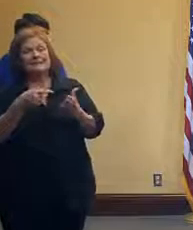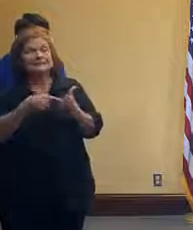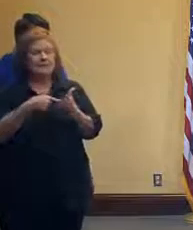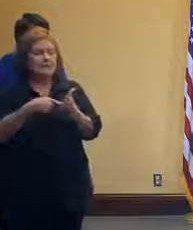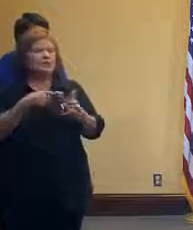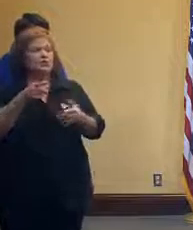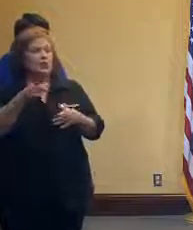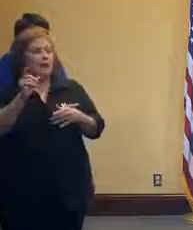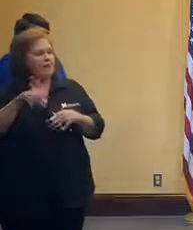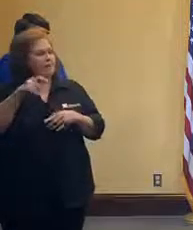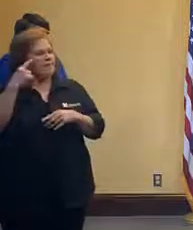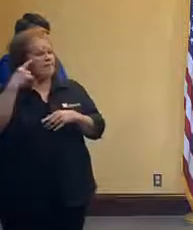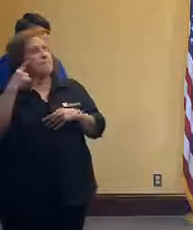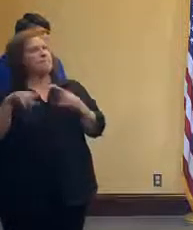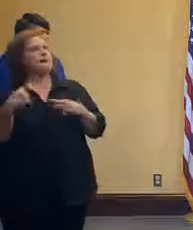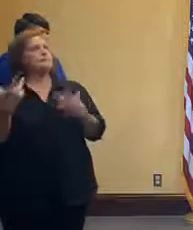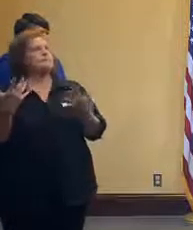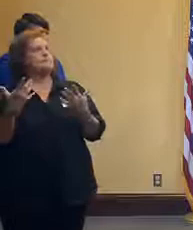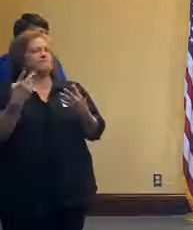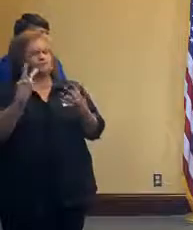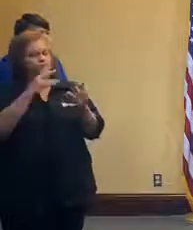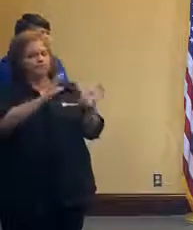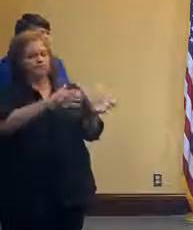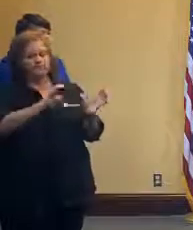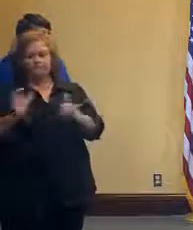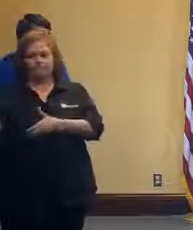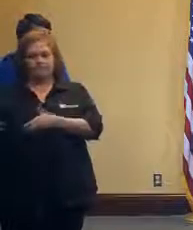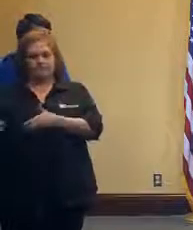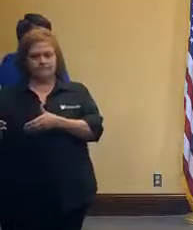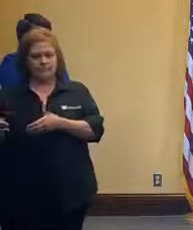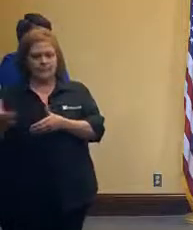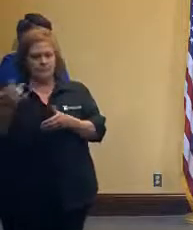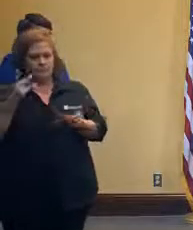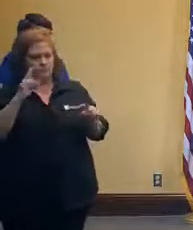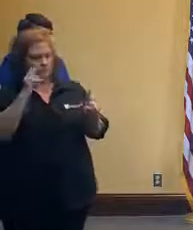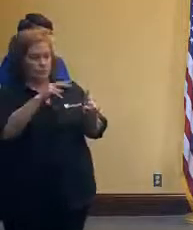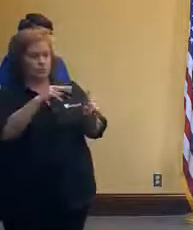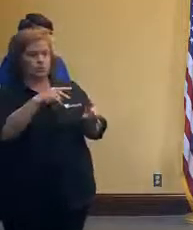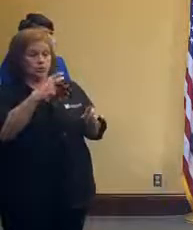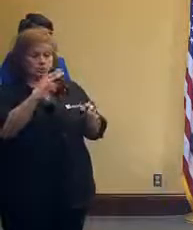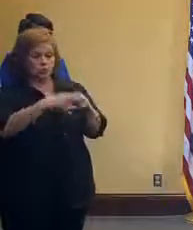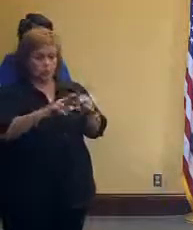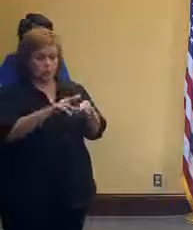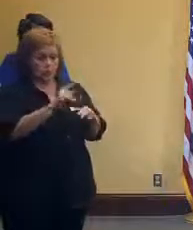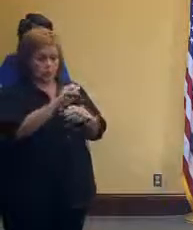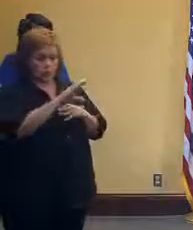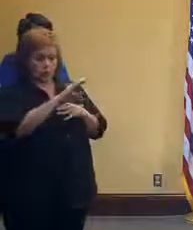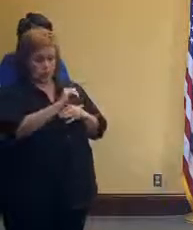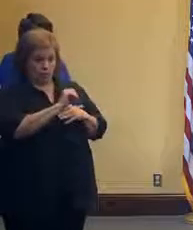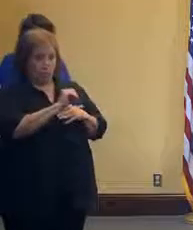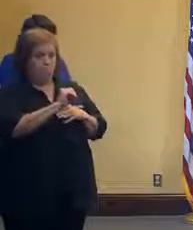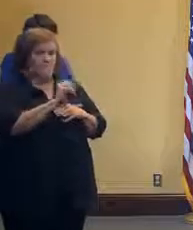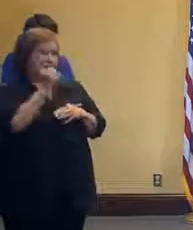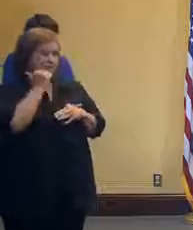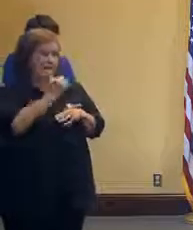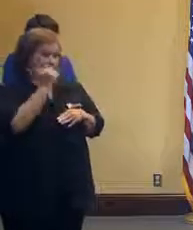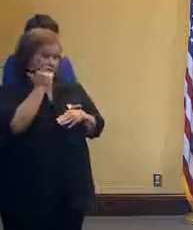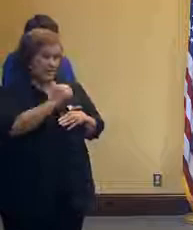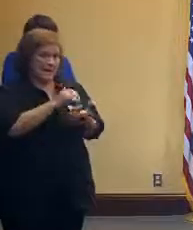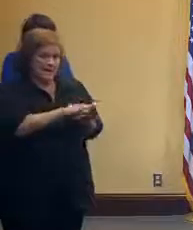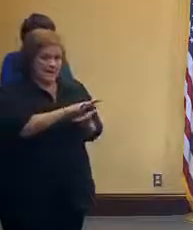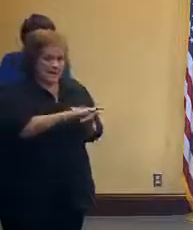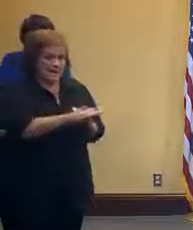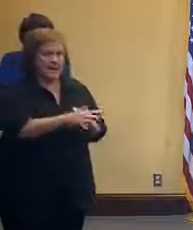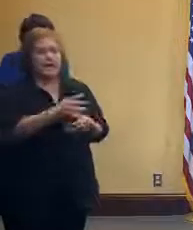deficits, you have to take 2 different frames and understand 2 different perspectives. You have your short-term liquidity issues, your day-to-day operations, then